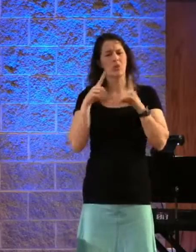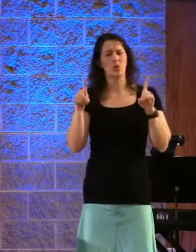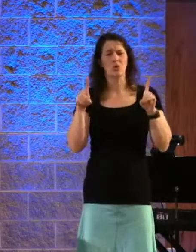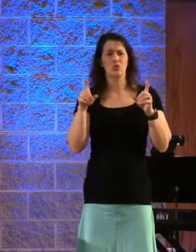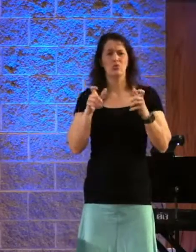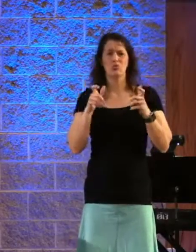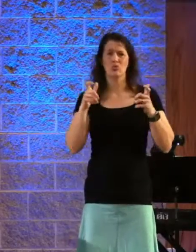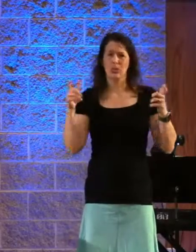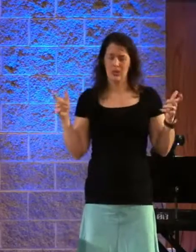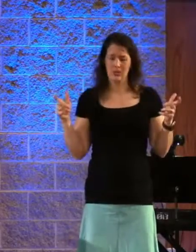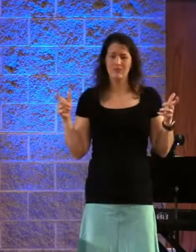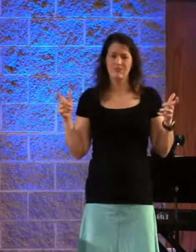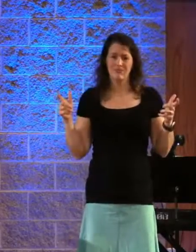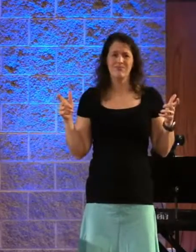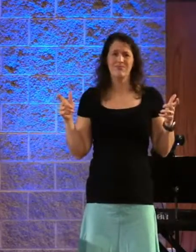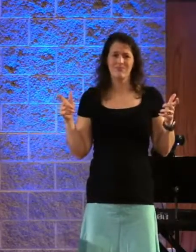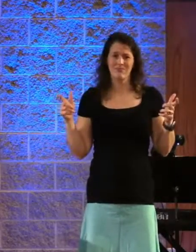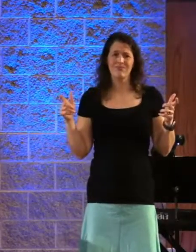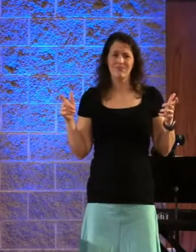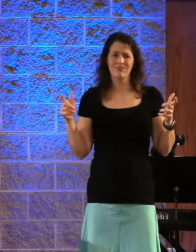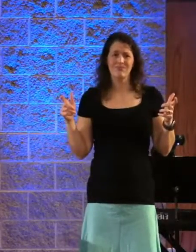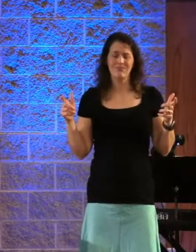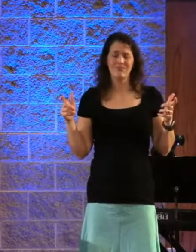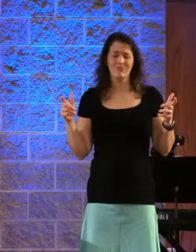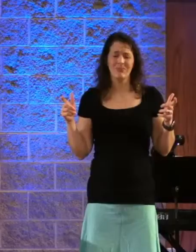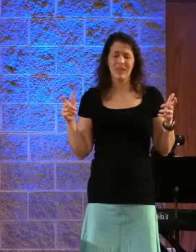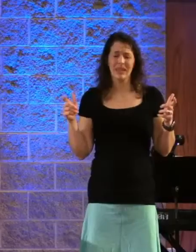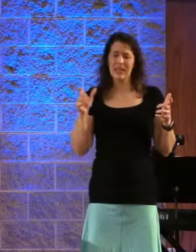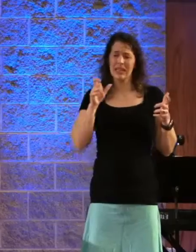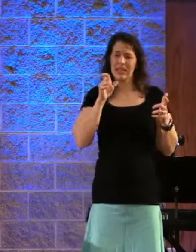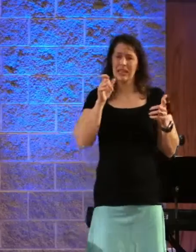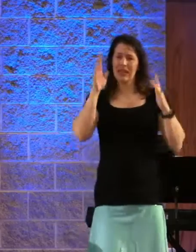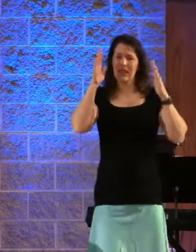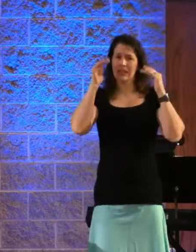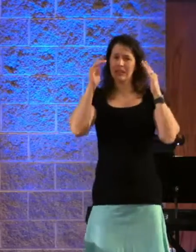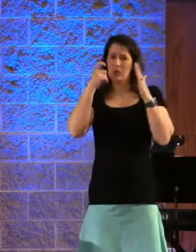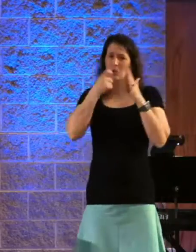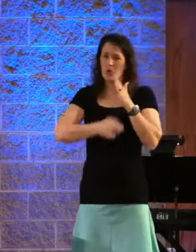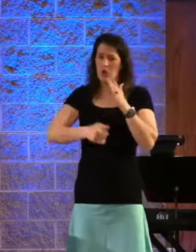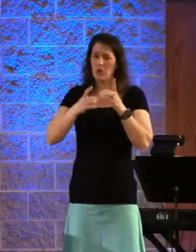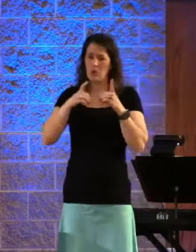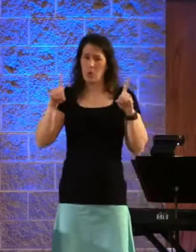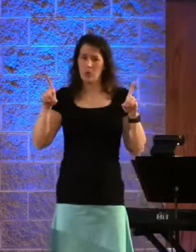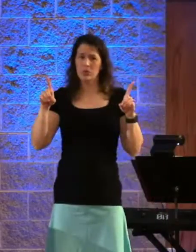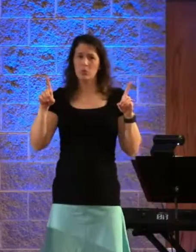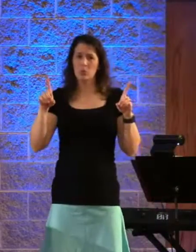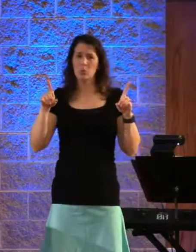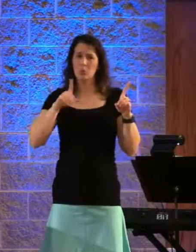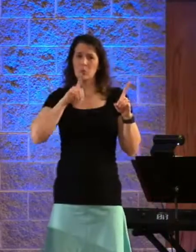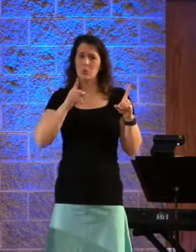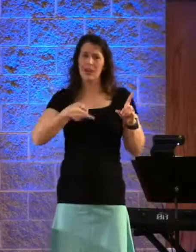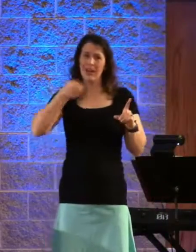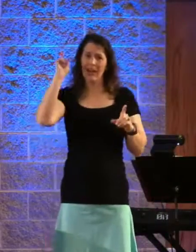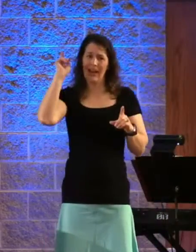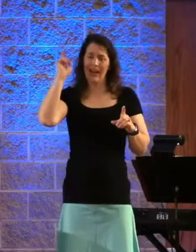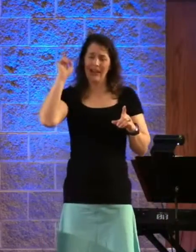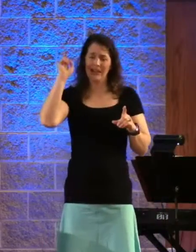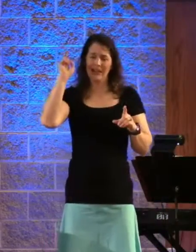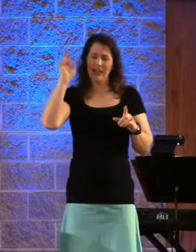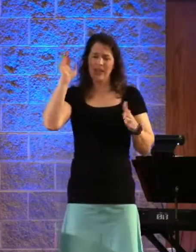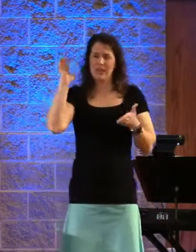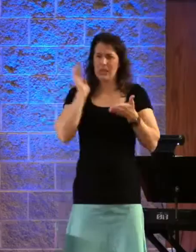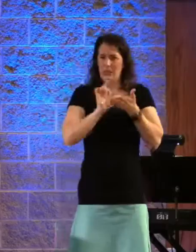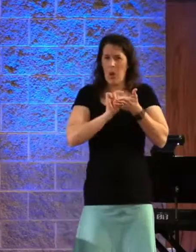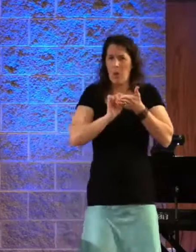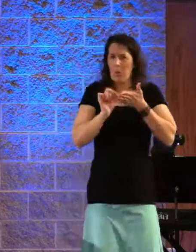great. They are great. And the unanticipated costs for divorce are extremely high. The small print that no one